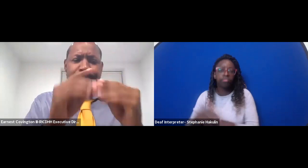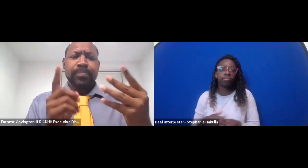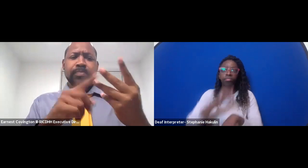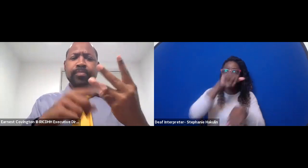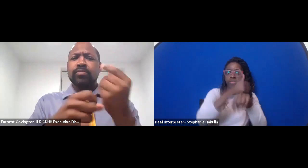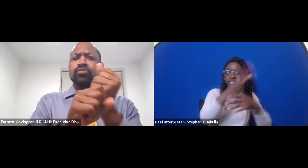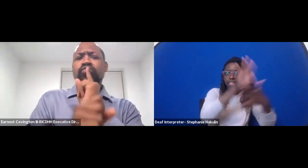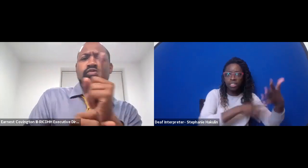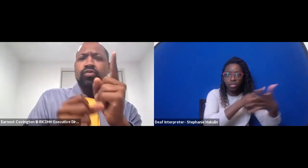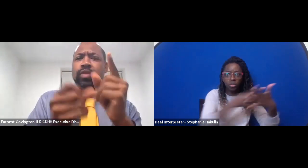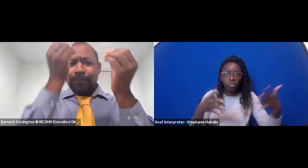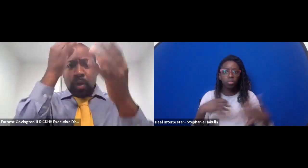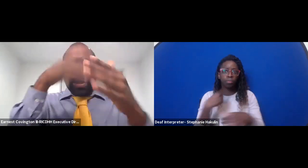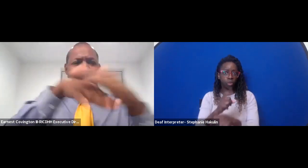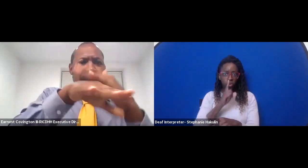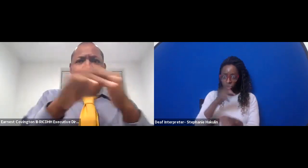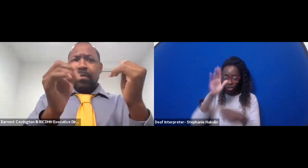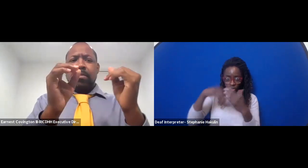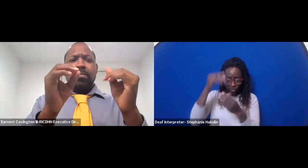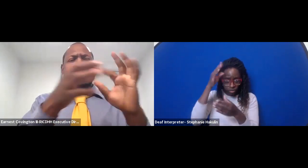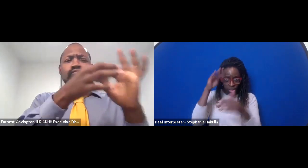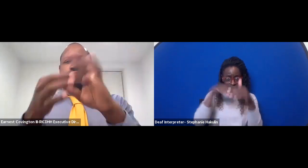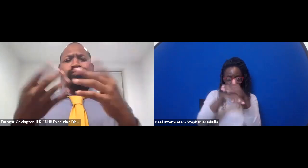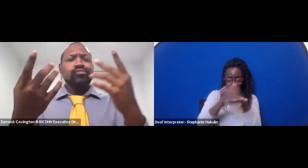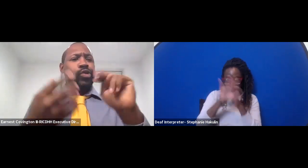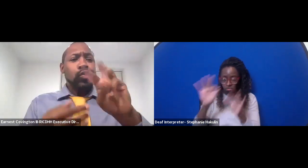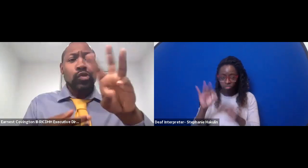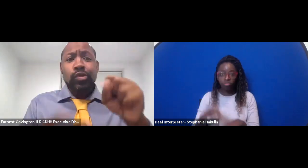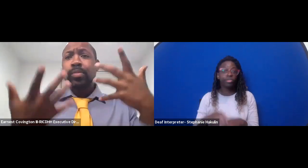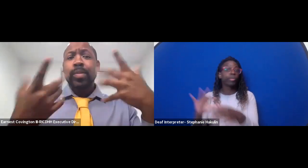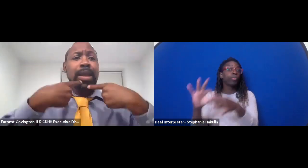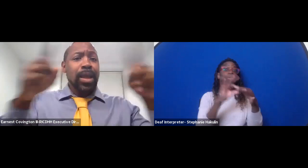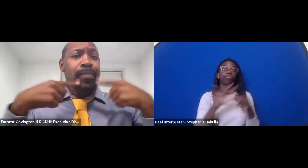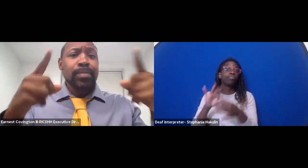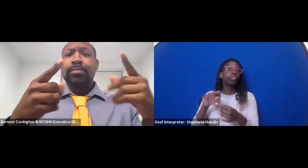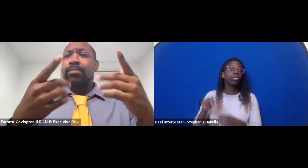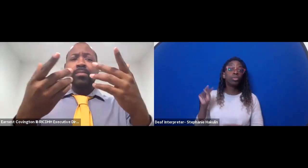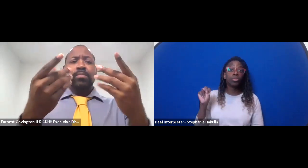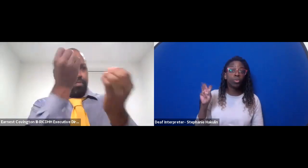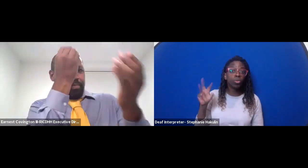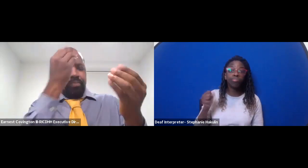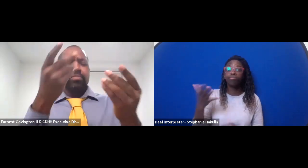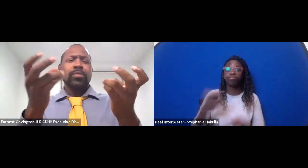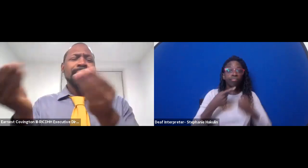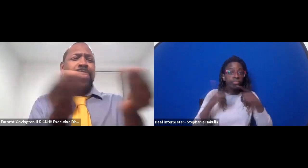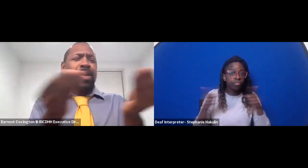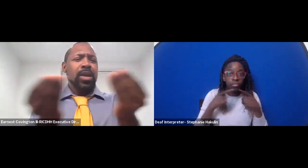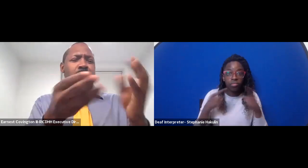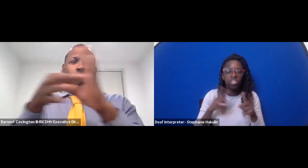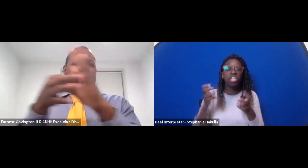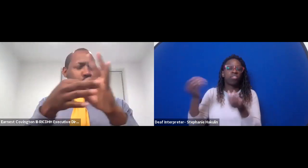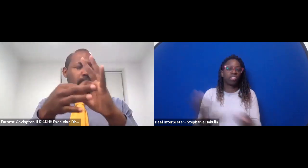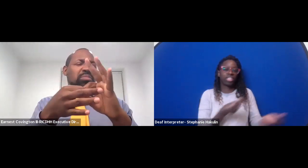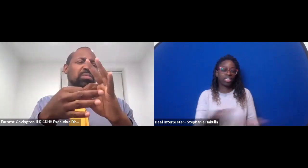our office and the State House, making sure that all the information is accessible through news and announcements,